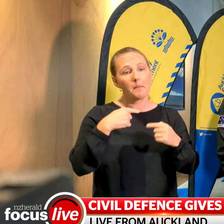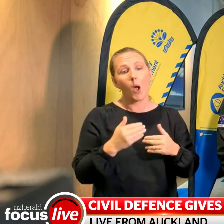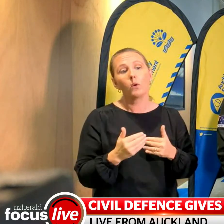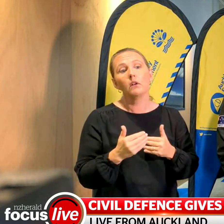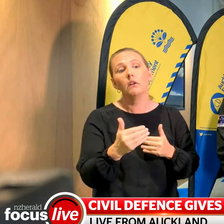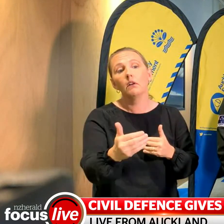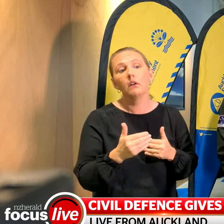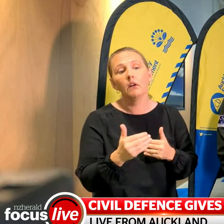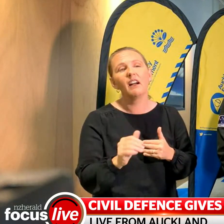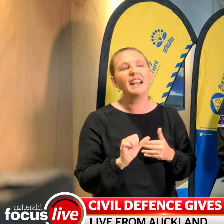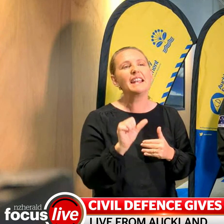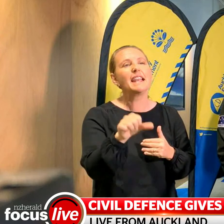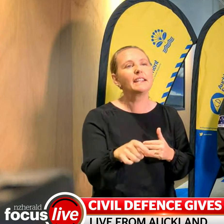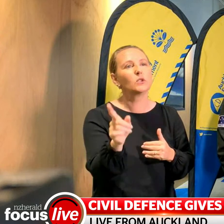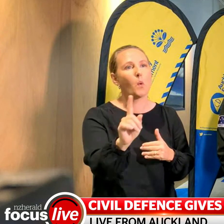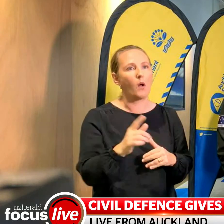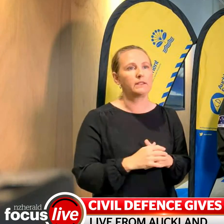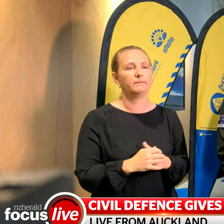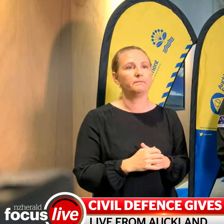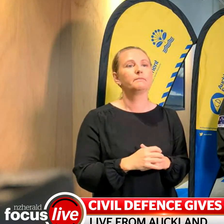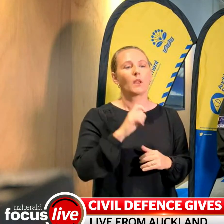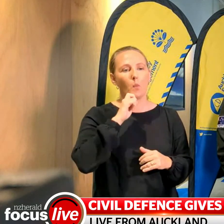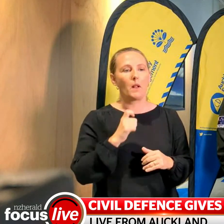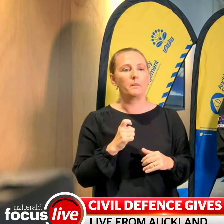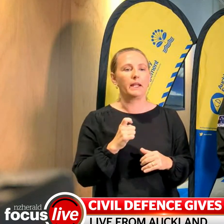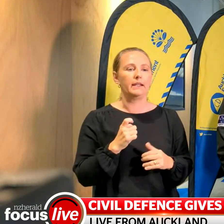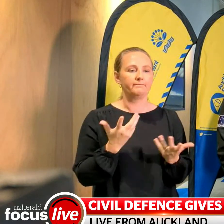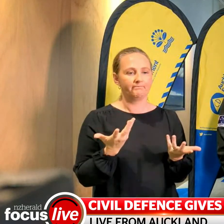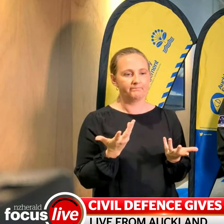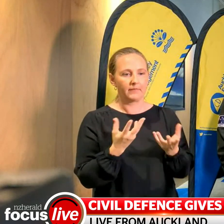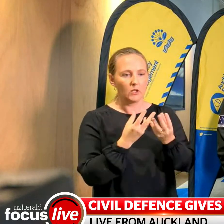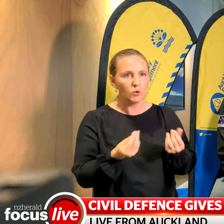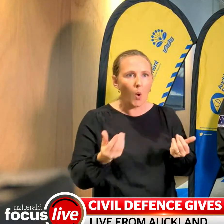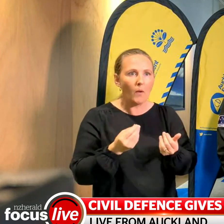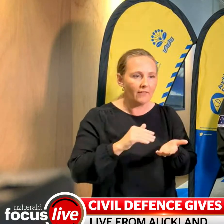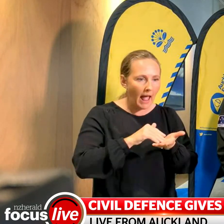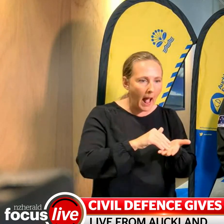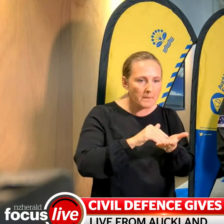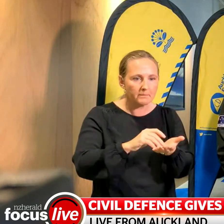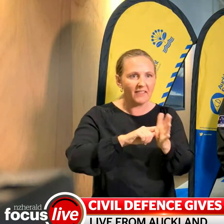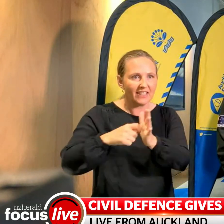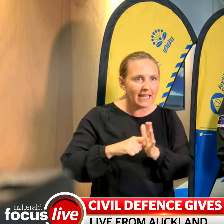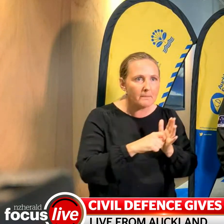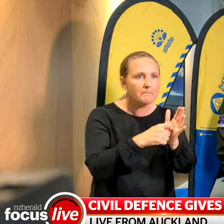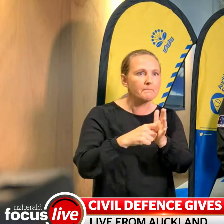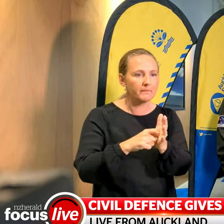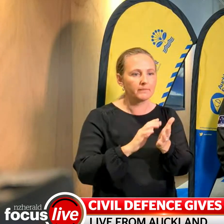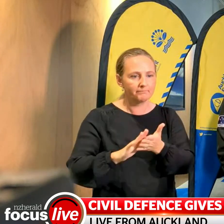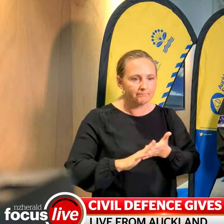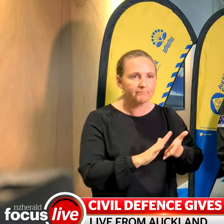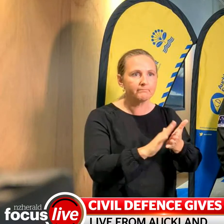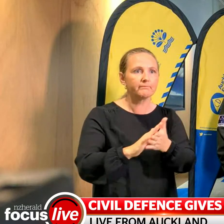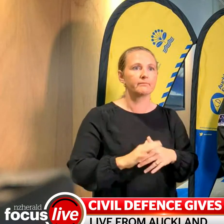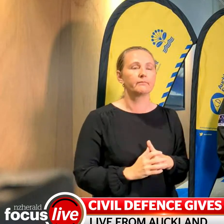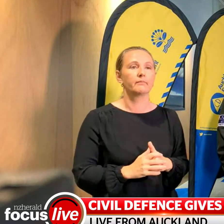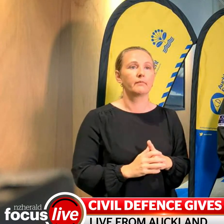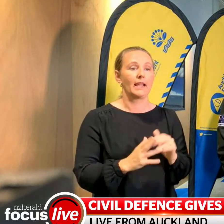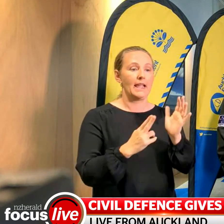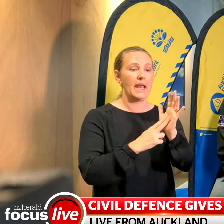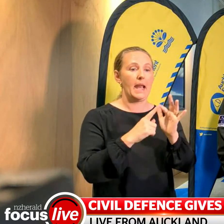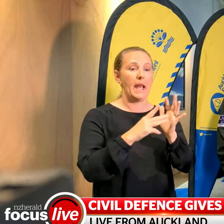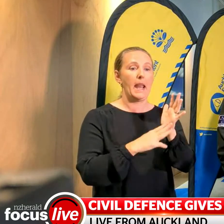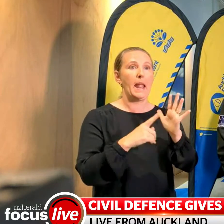phase, and that involves a very prolonged recovery. With that in mind, NEMA's National Recovery Manager will be in Auckland from